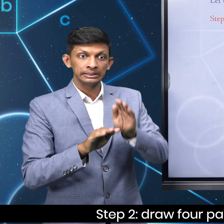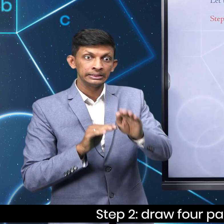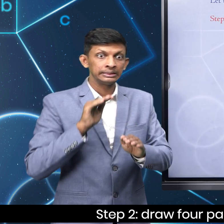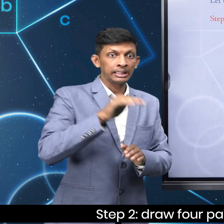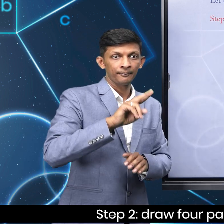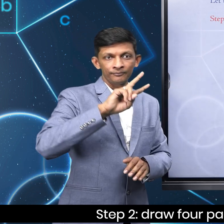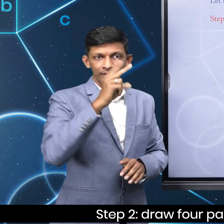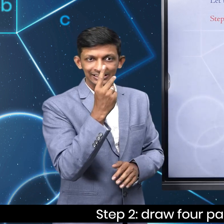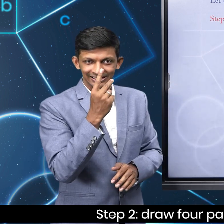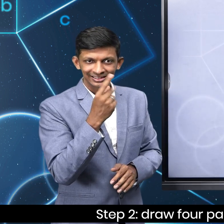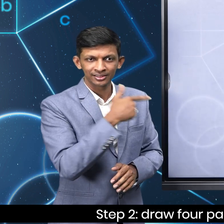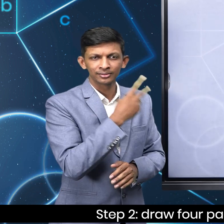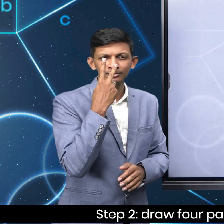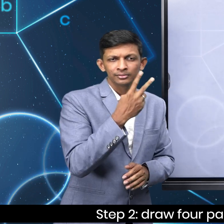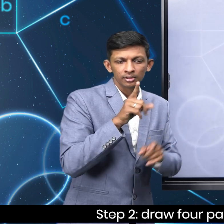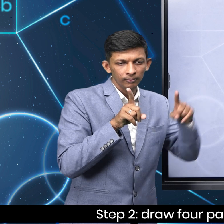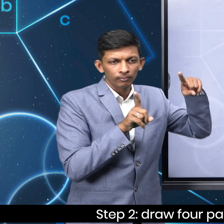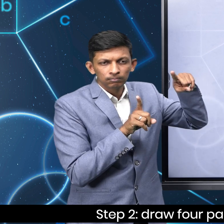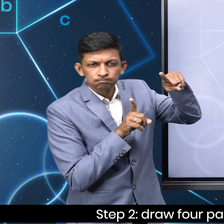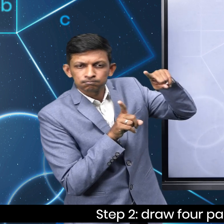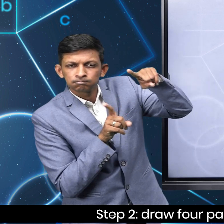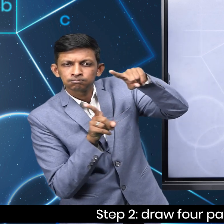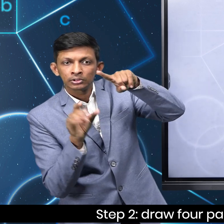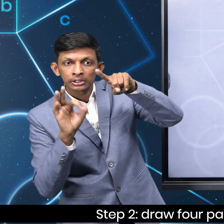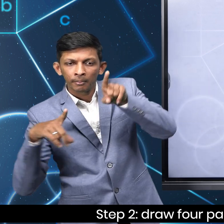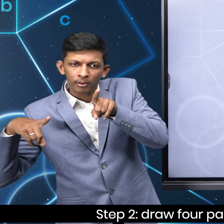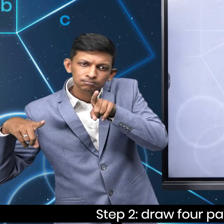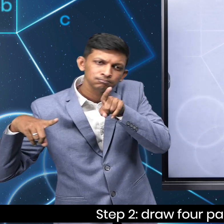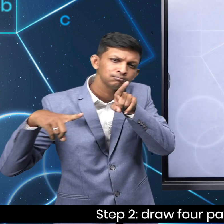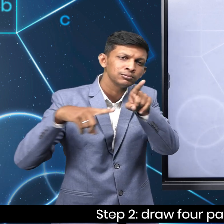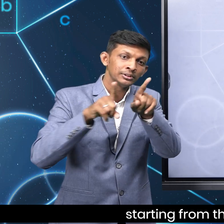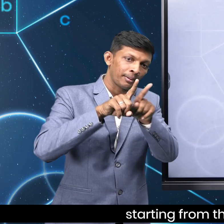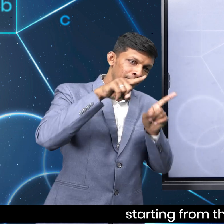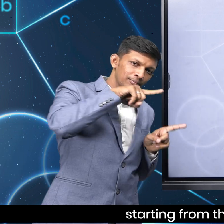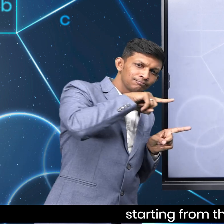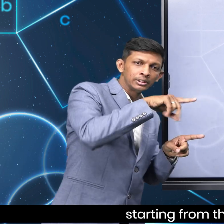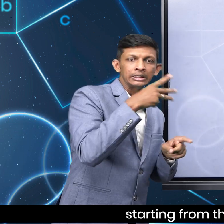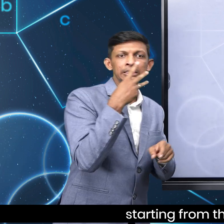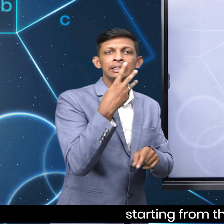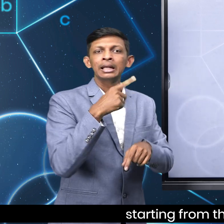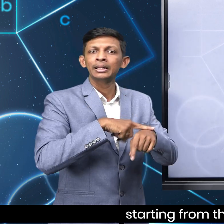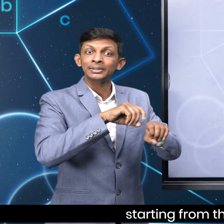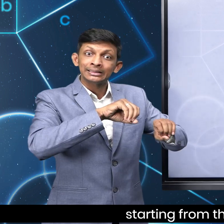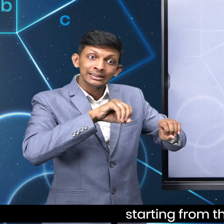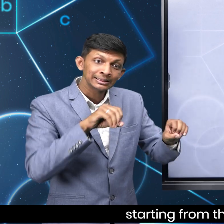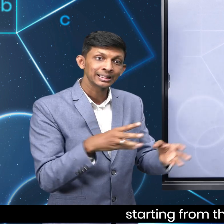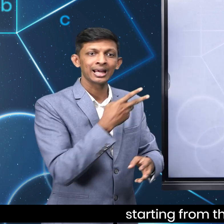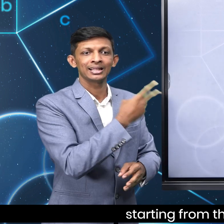Step 2. Draw 4 parallel line segments of length 3 units starting from the 4 corners of the rectangle.